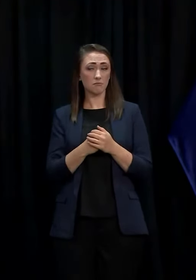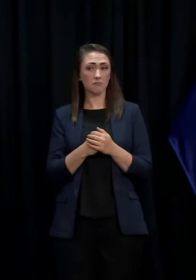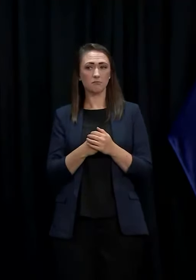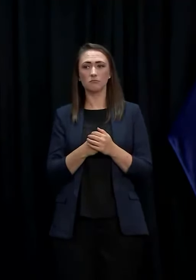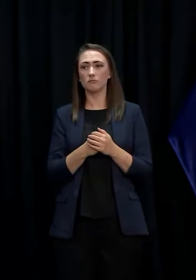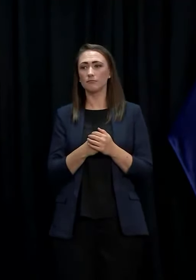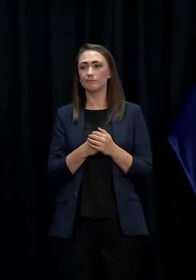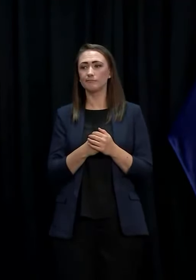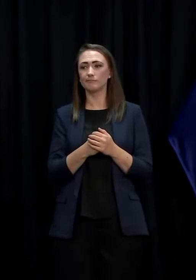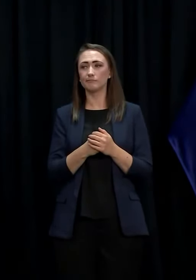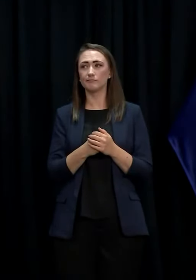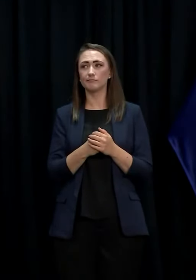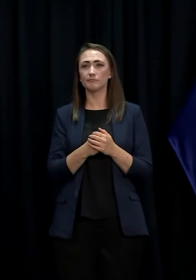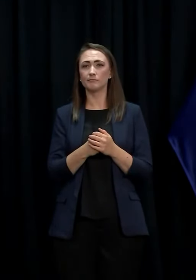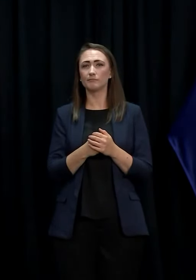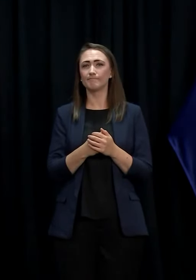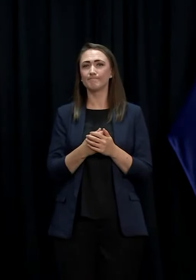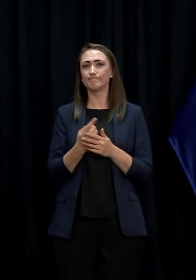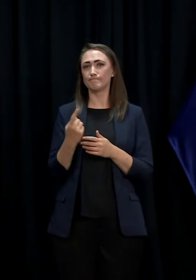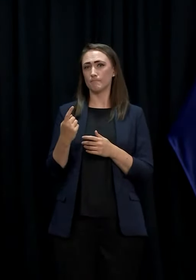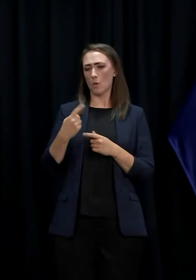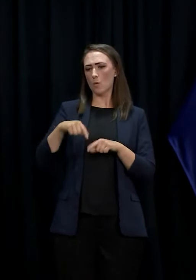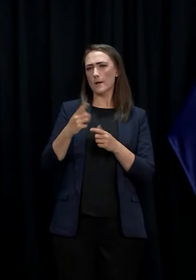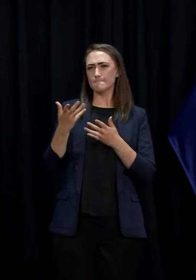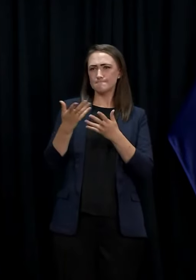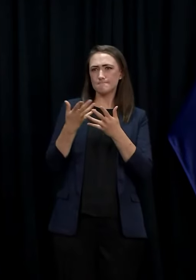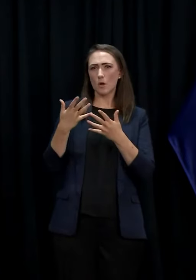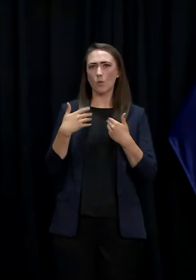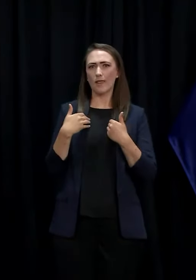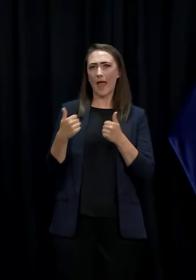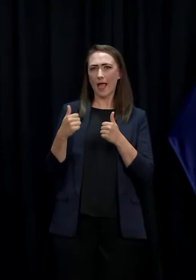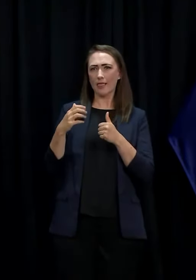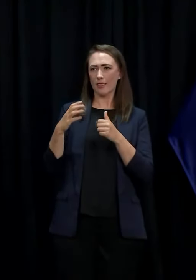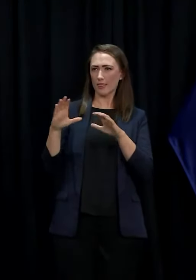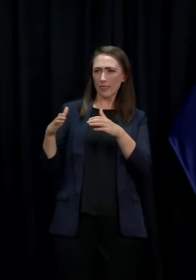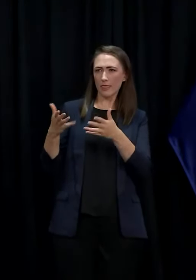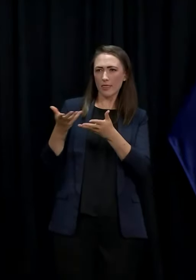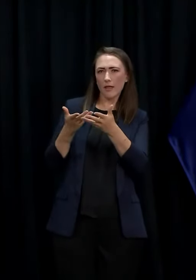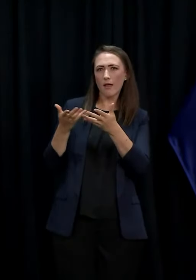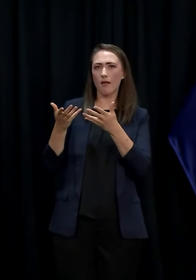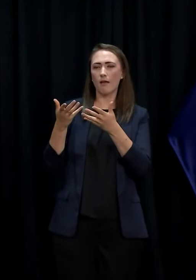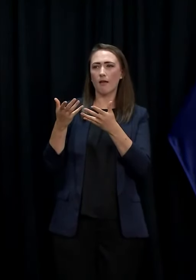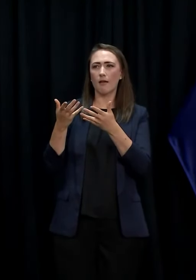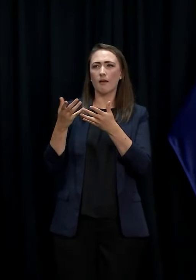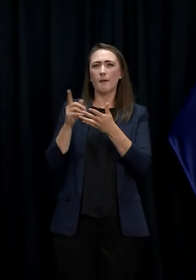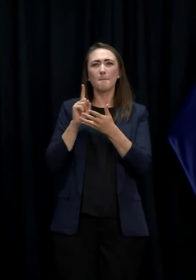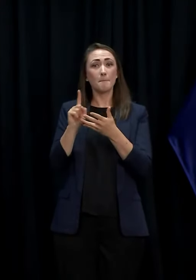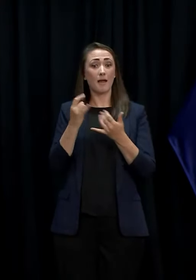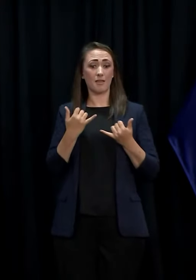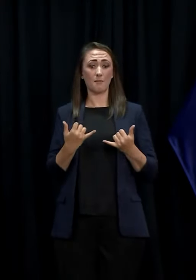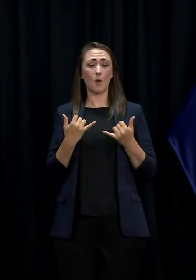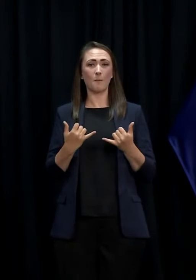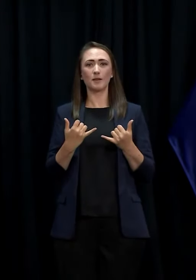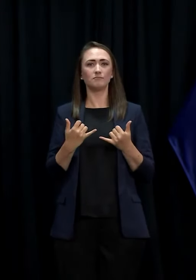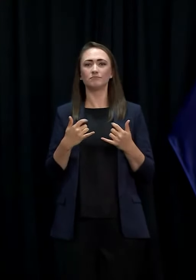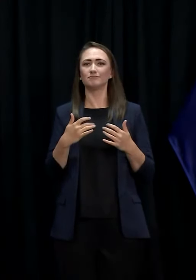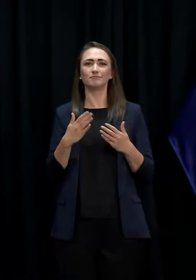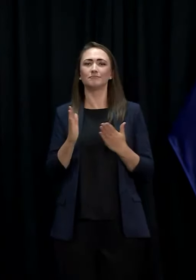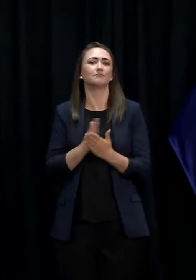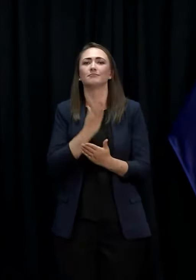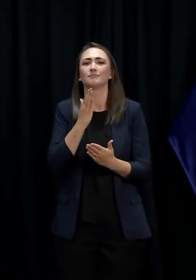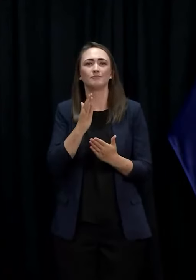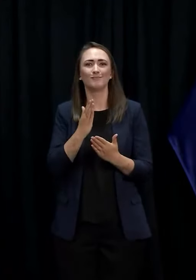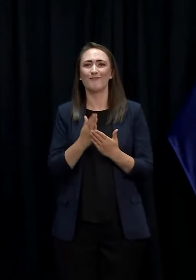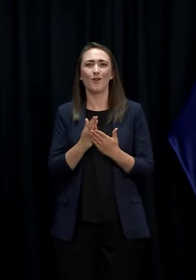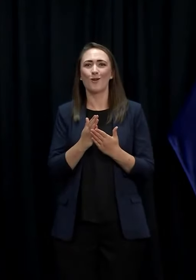we've had some conversations with health about it. It'd be fair to say at this point I don't have a firm sort